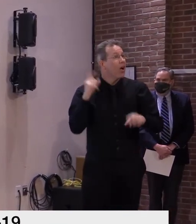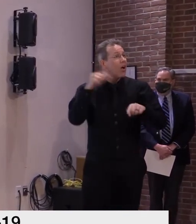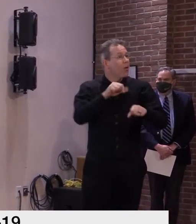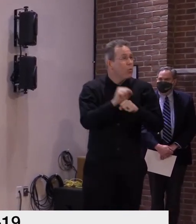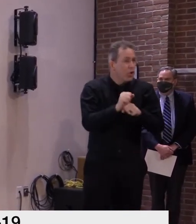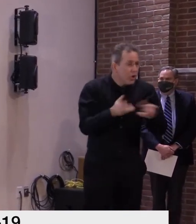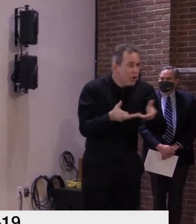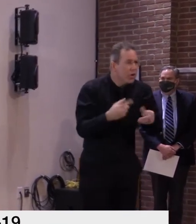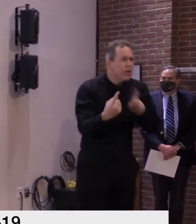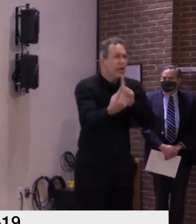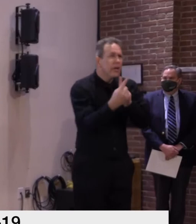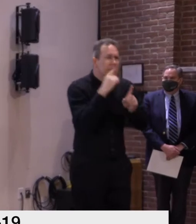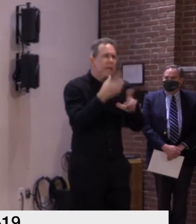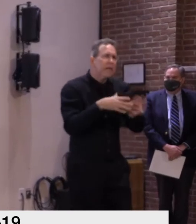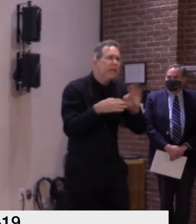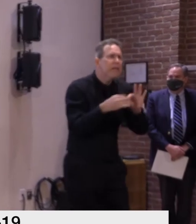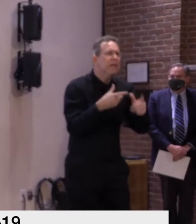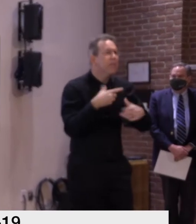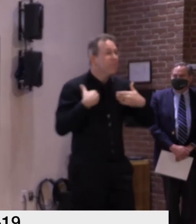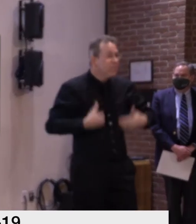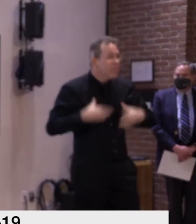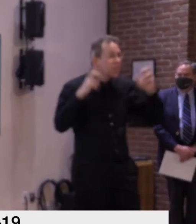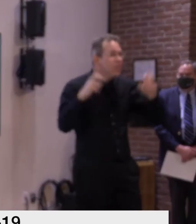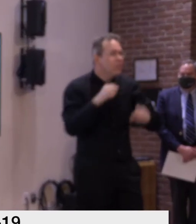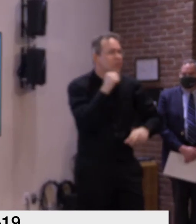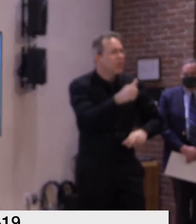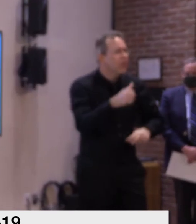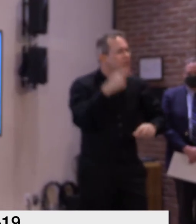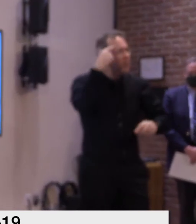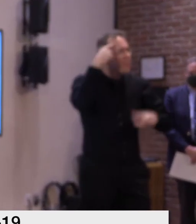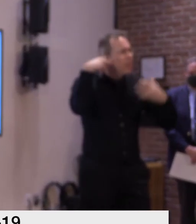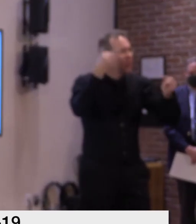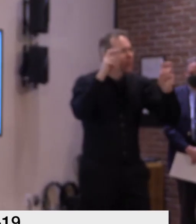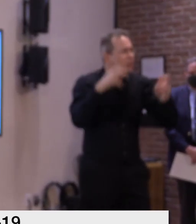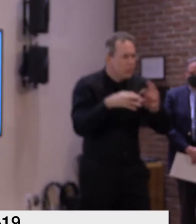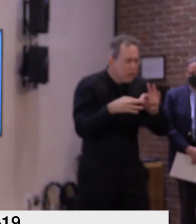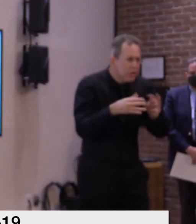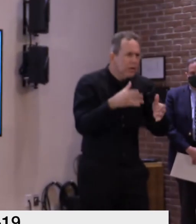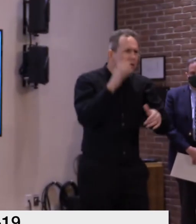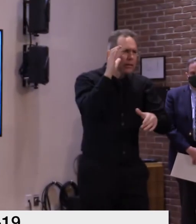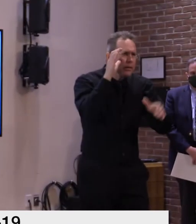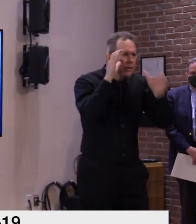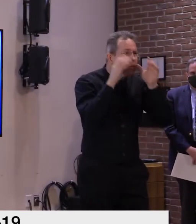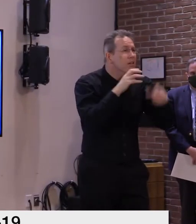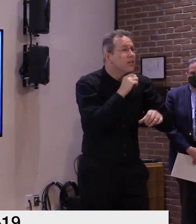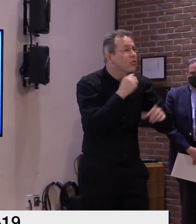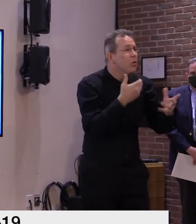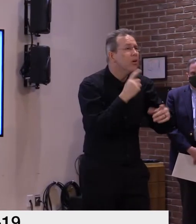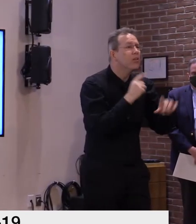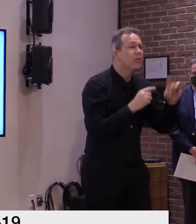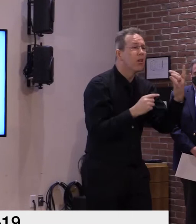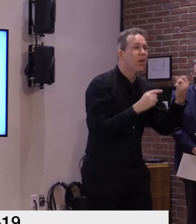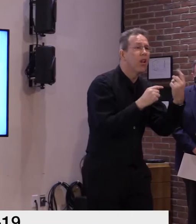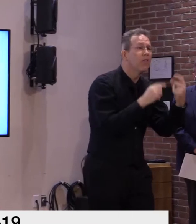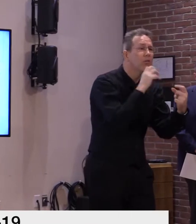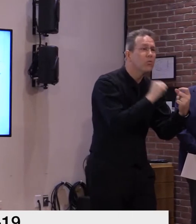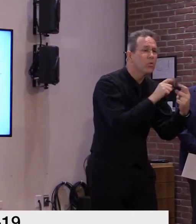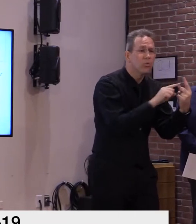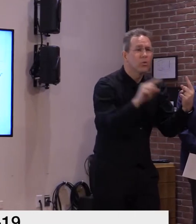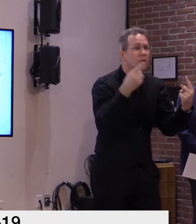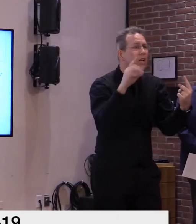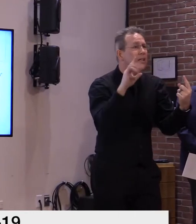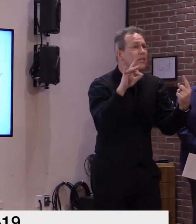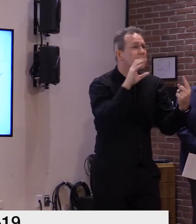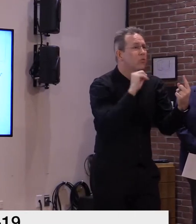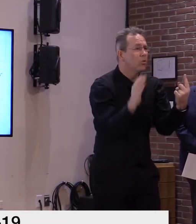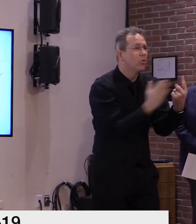kids between the ages of 11 and 18. Our private providers across the state are also reporting long wait